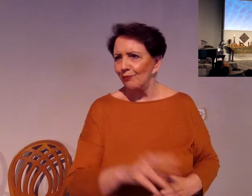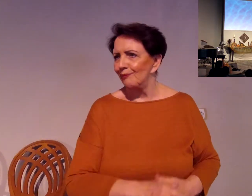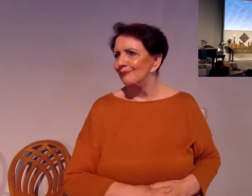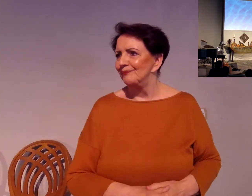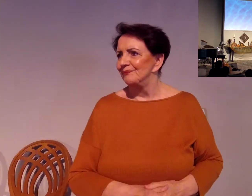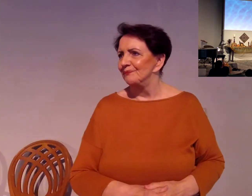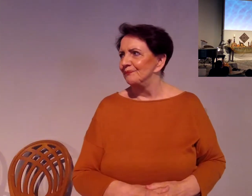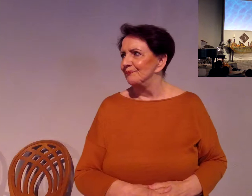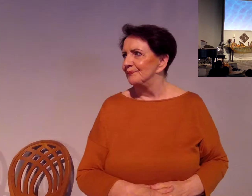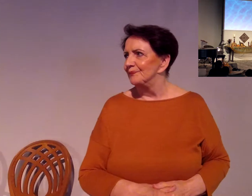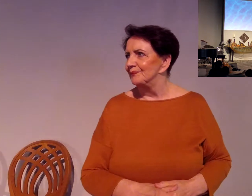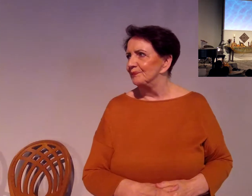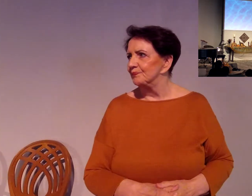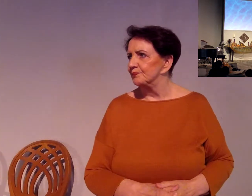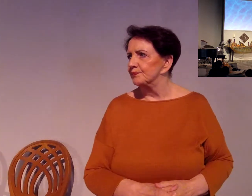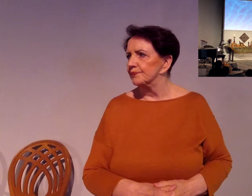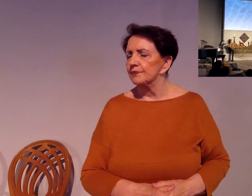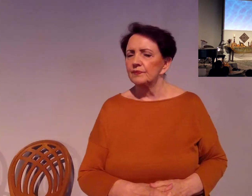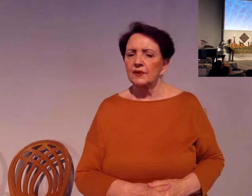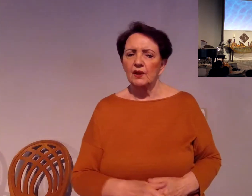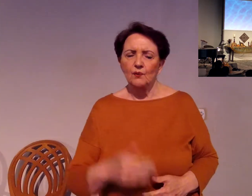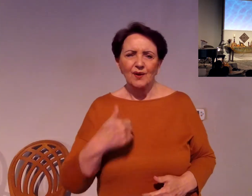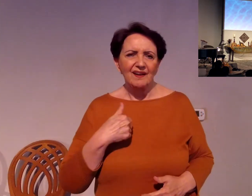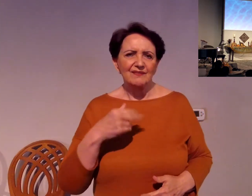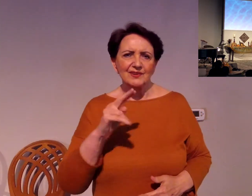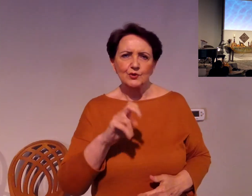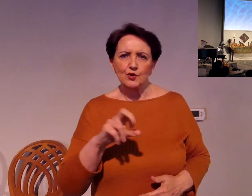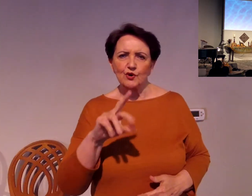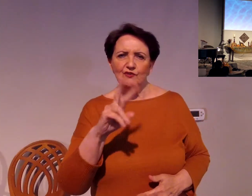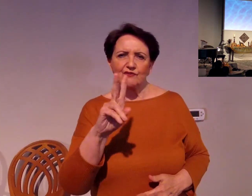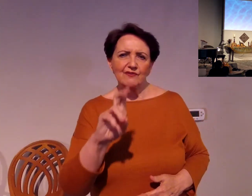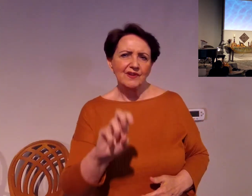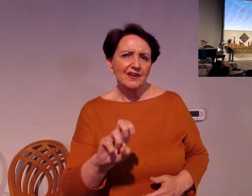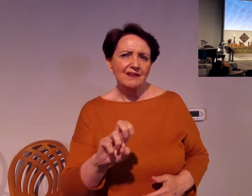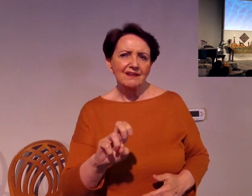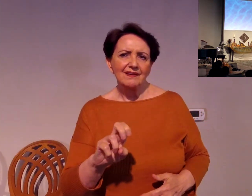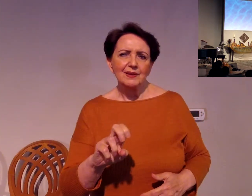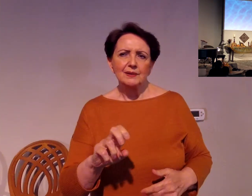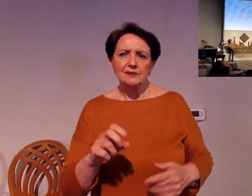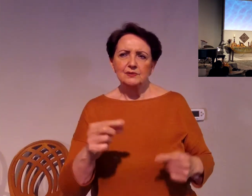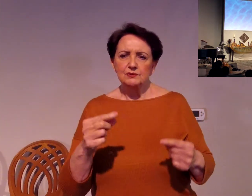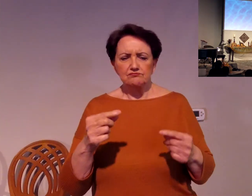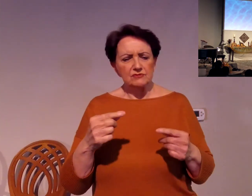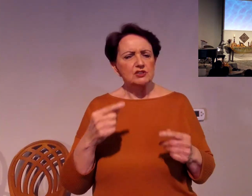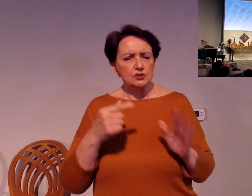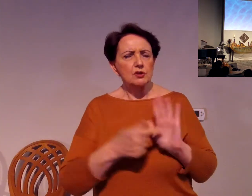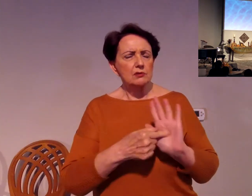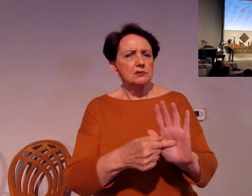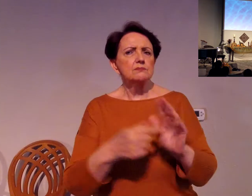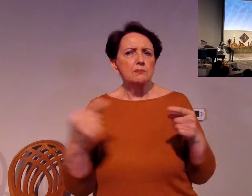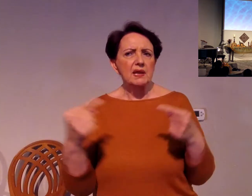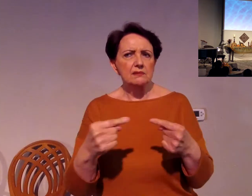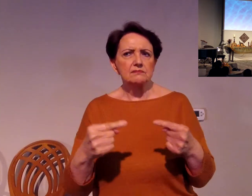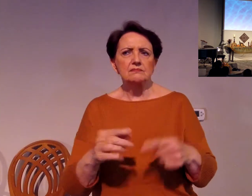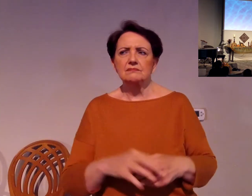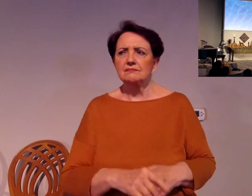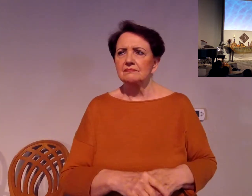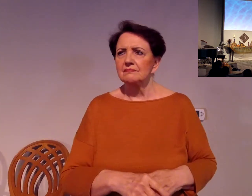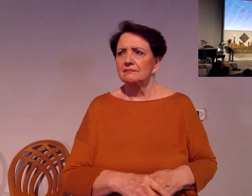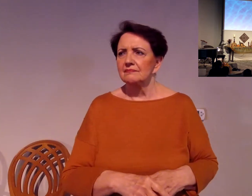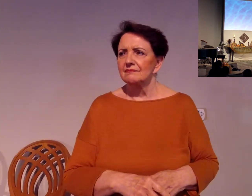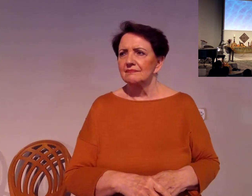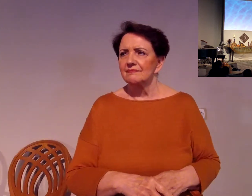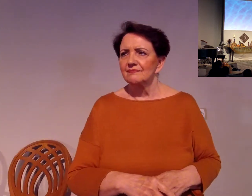It serves us. We have all these nerve endings and connections that will register pain, right? And